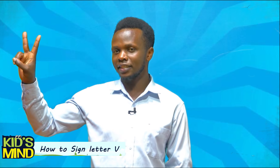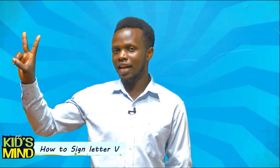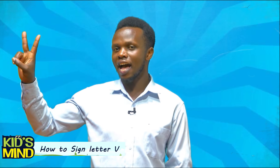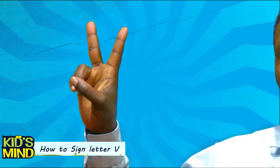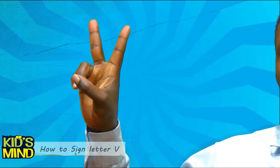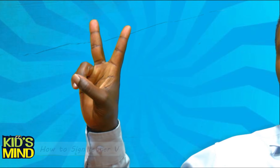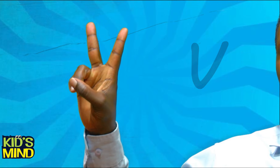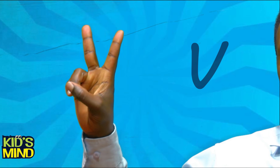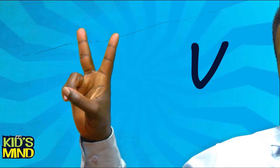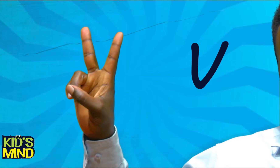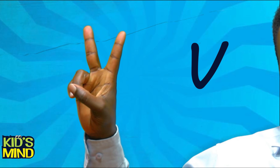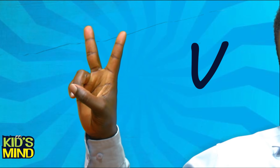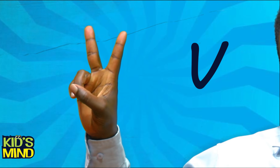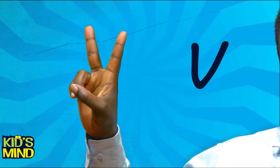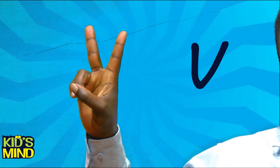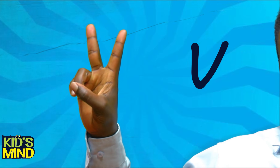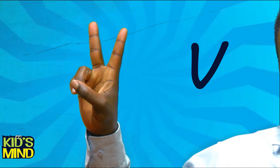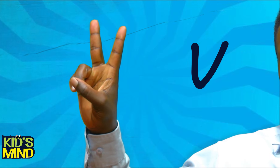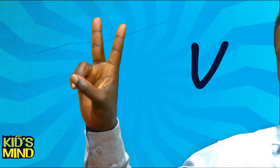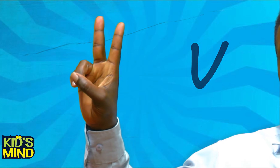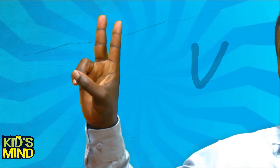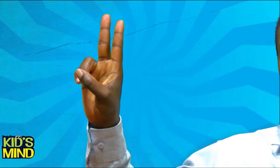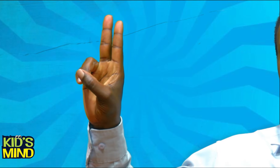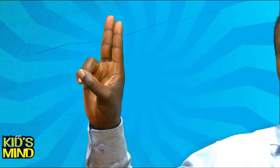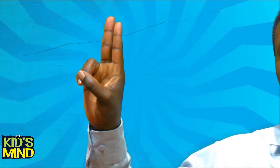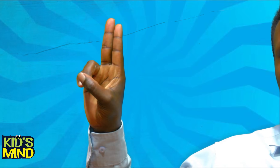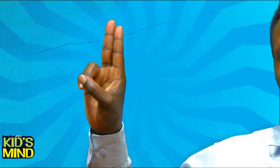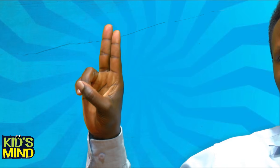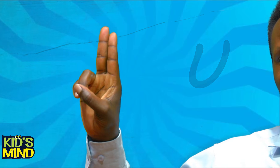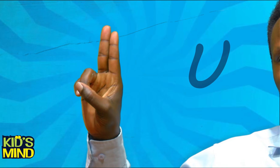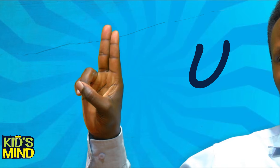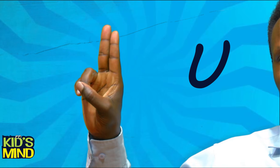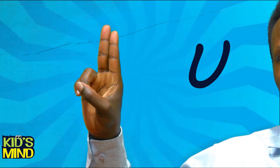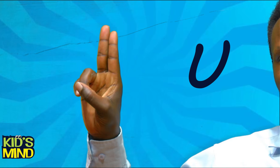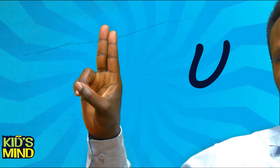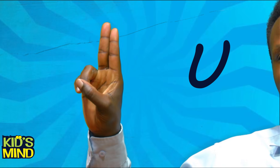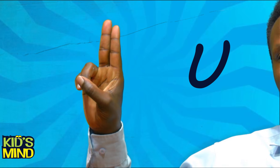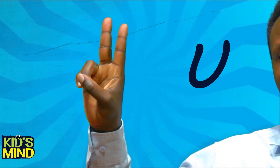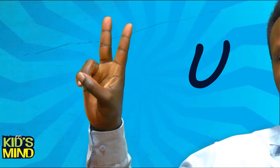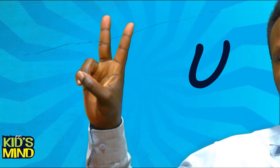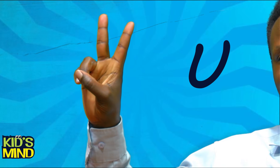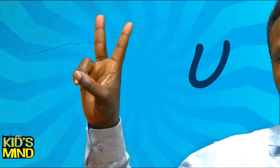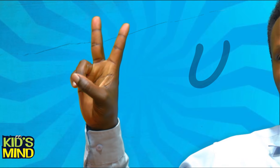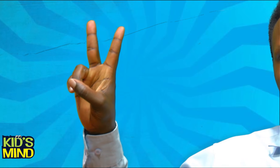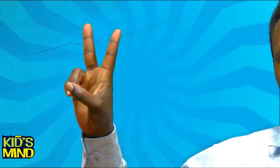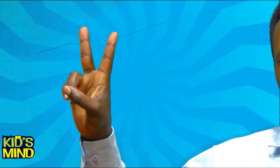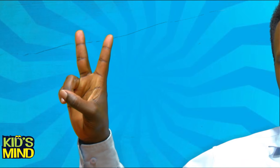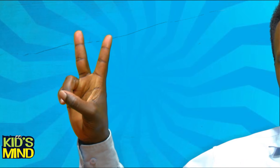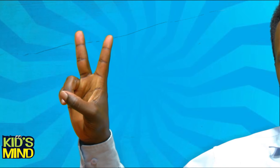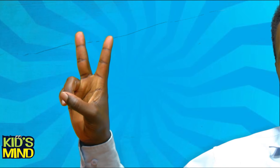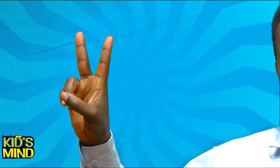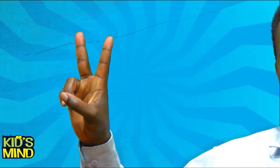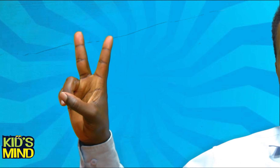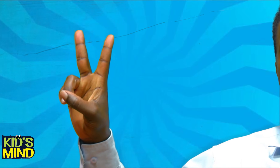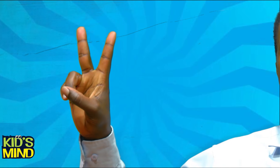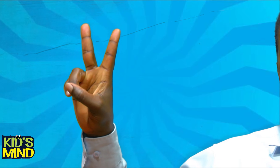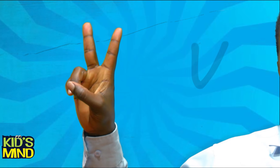letter V. So, this being letter U, then separating, it changes to letter